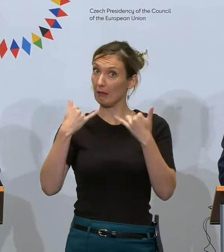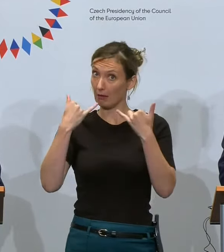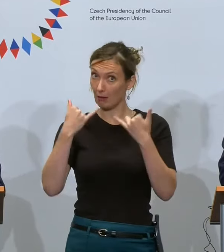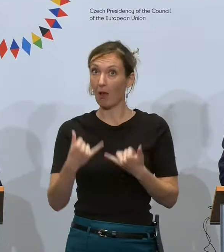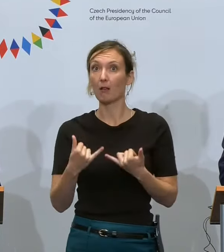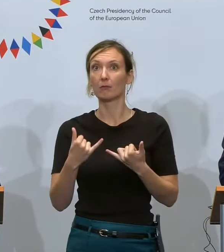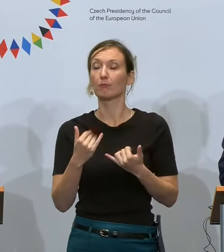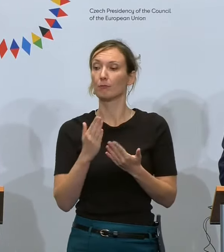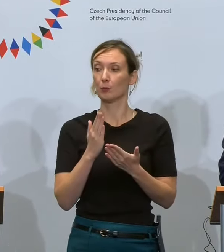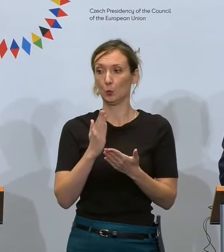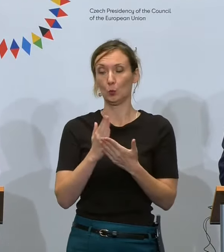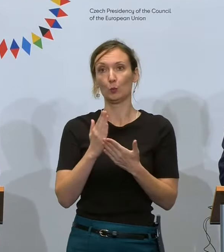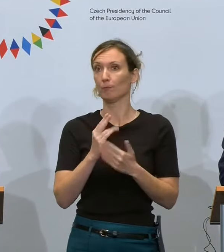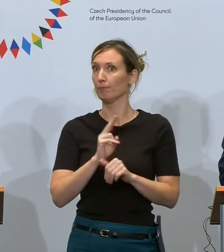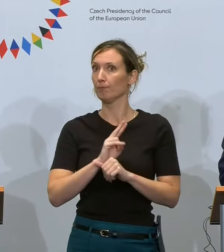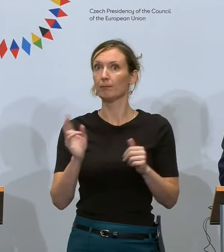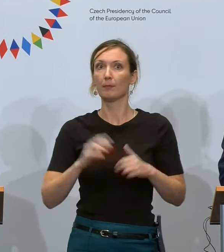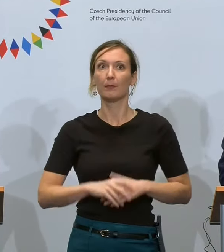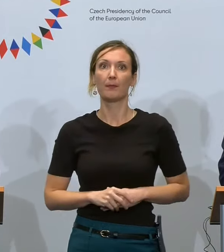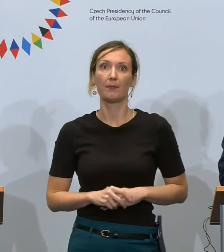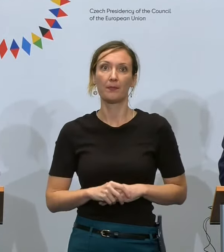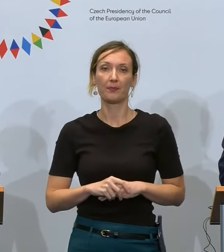suspended. This will